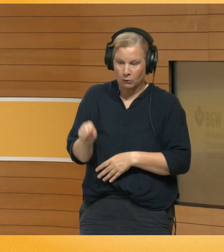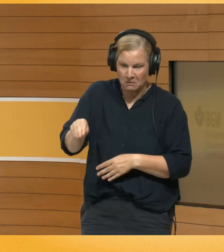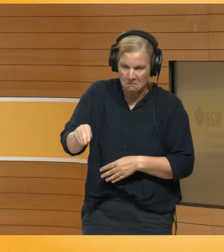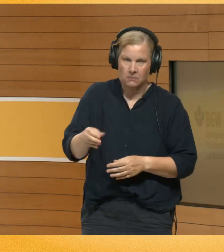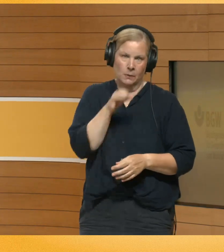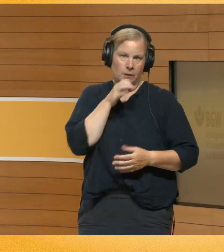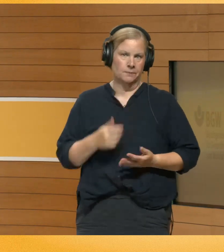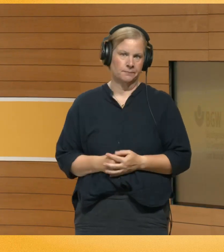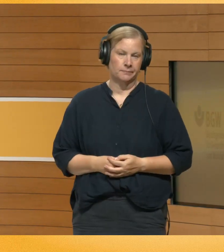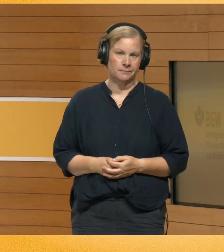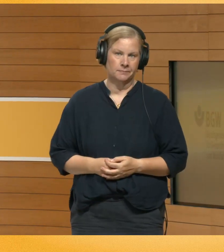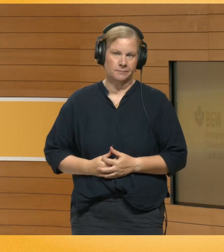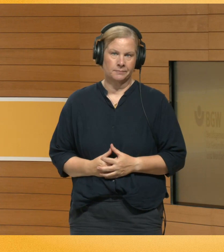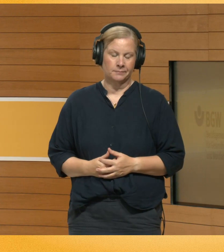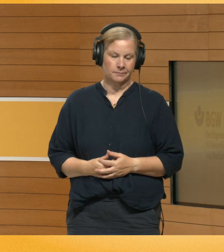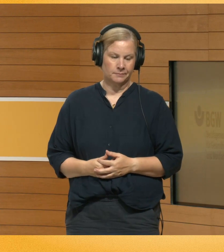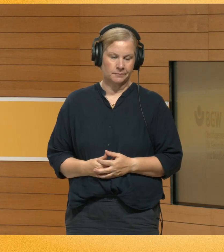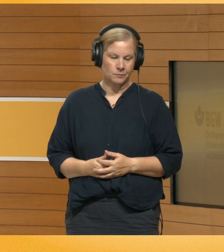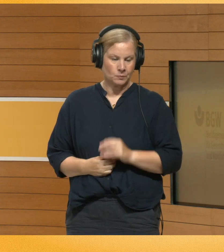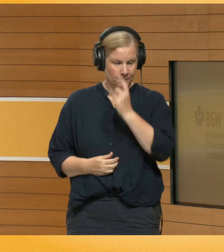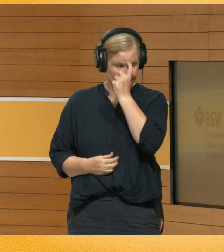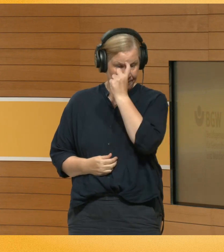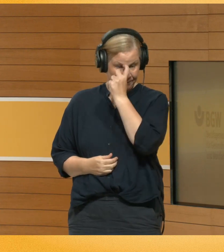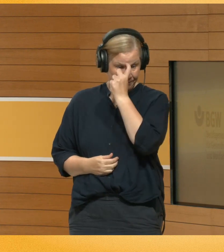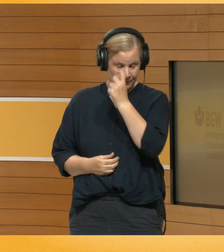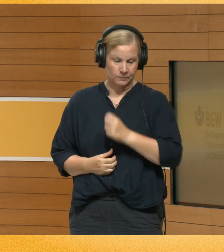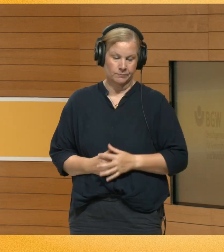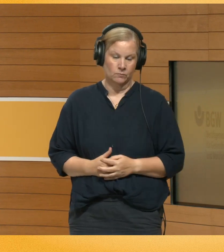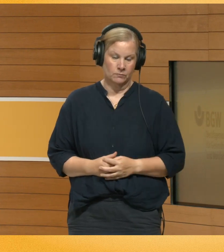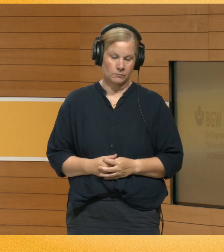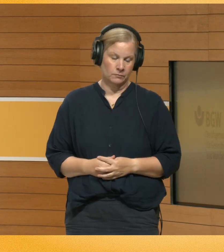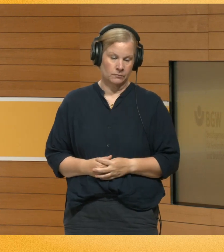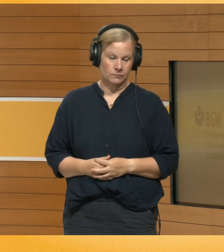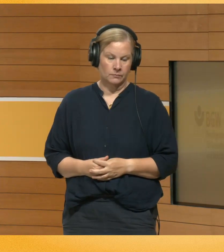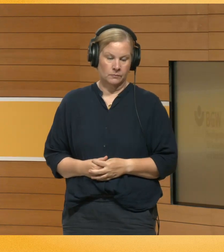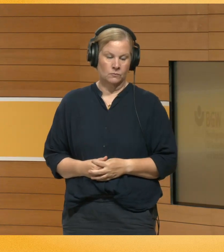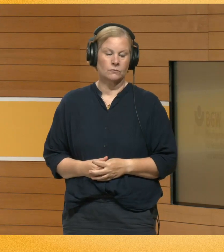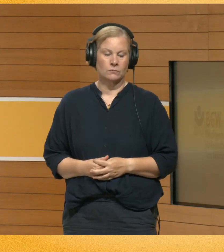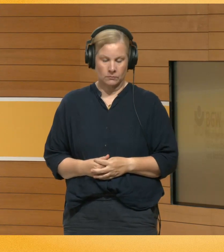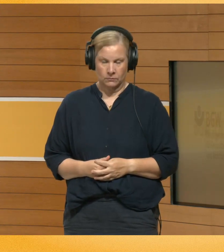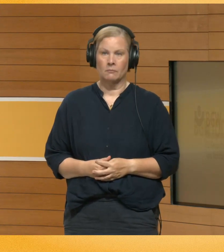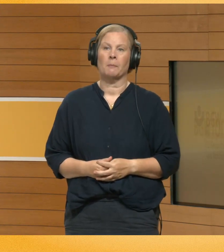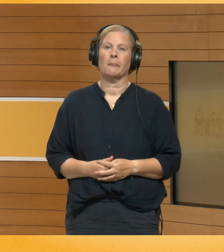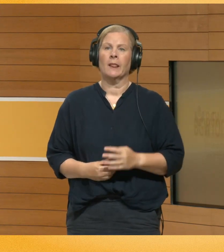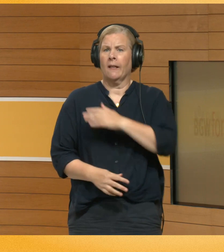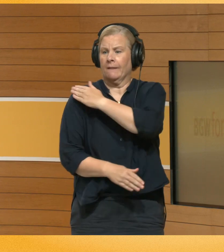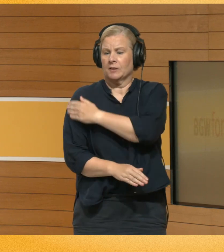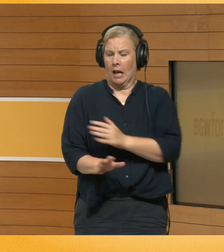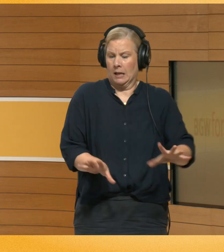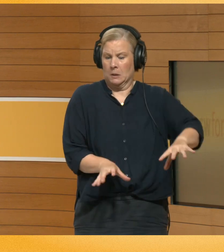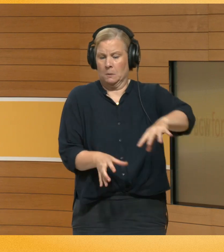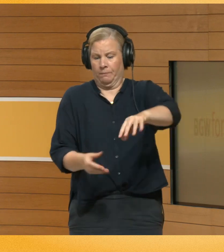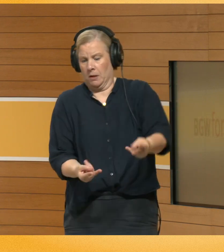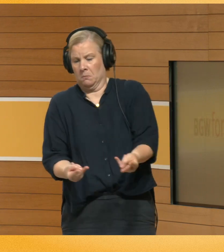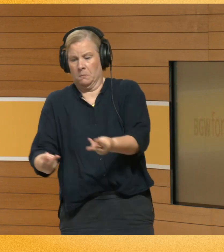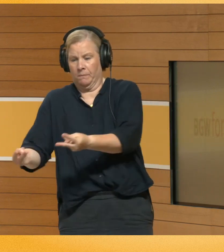situation. So we looked at stuff like lateral transferring. How can we do best practices when it comes to lateral